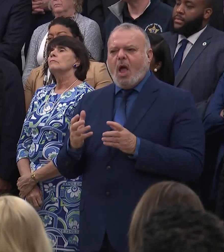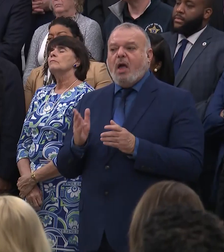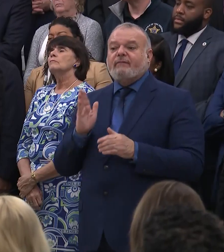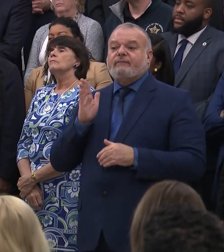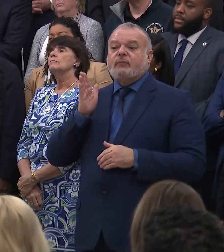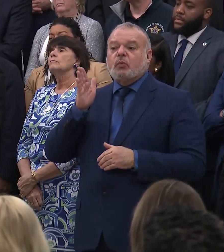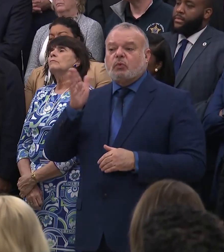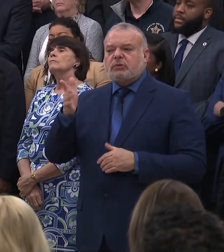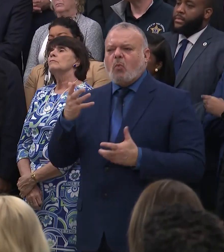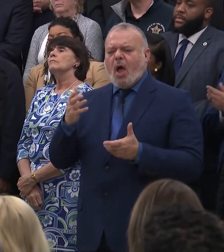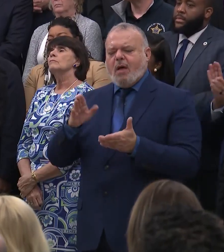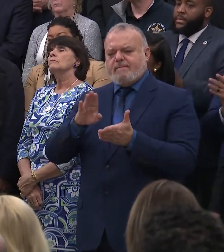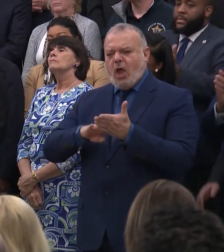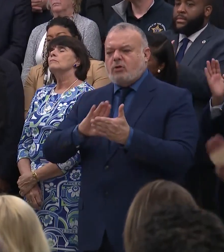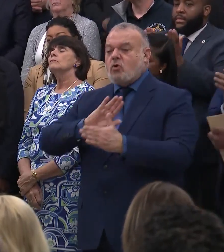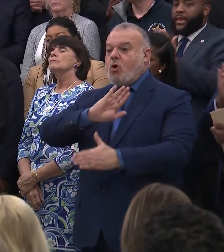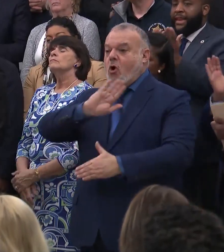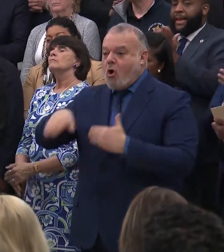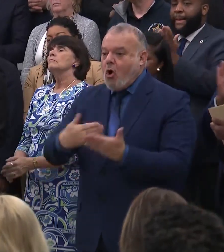cannabis-related crimes.